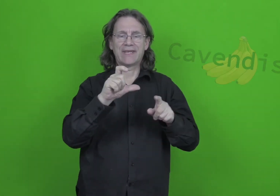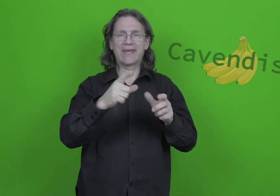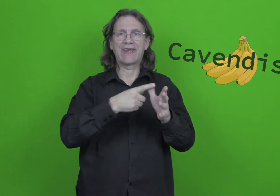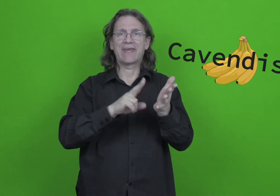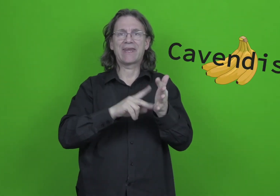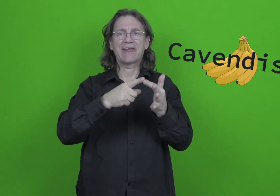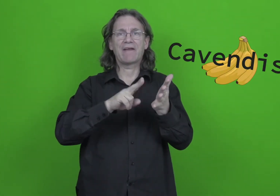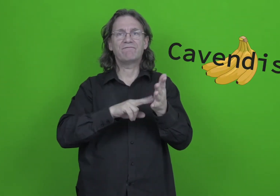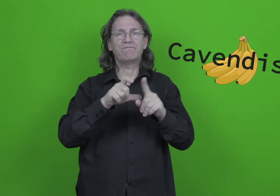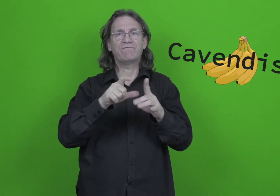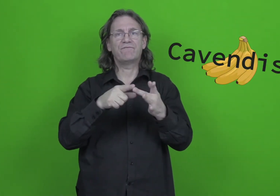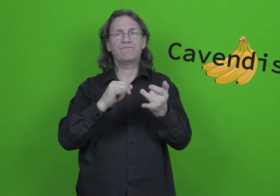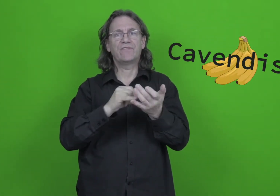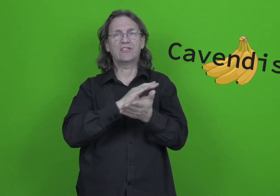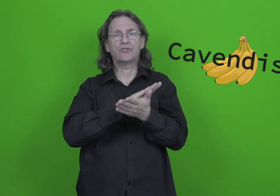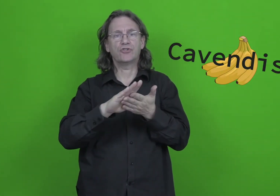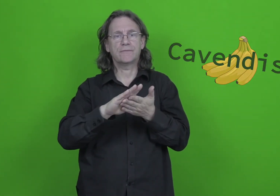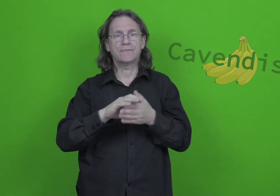called the Cavendish banana.